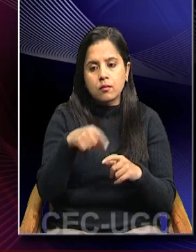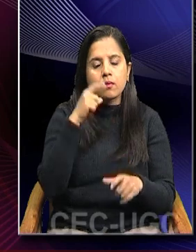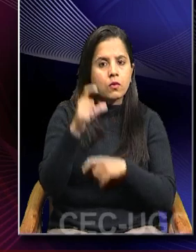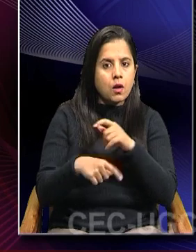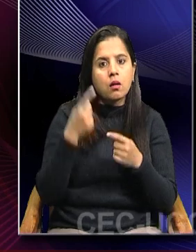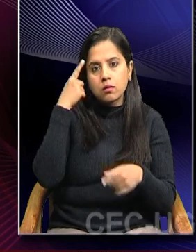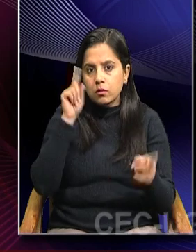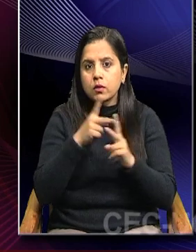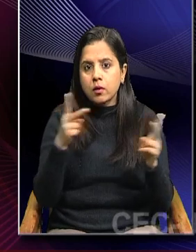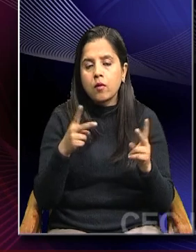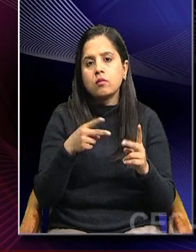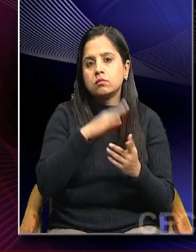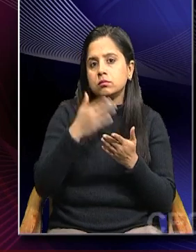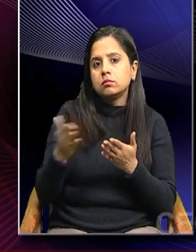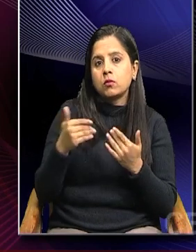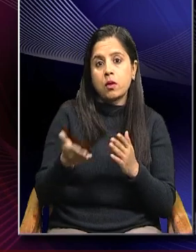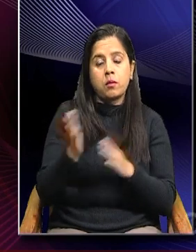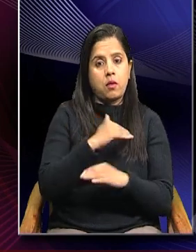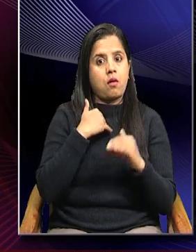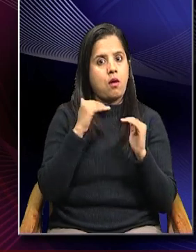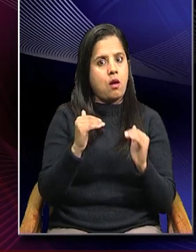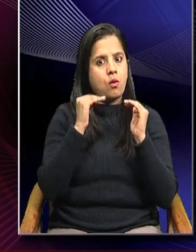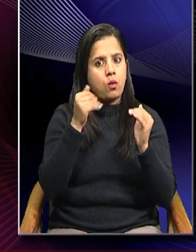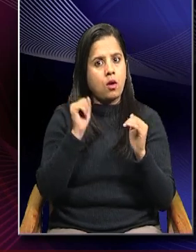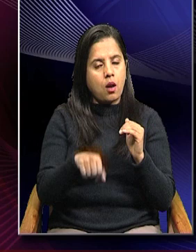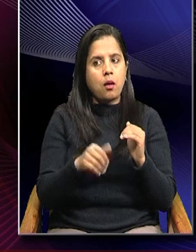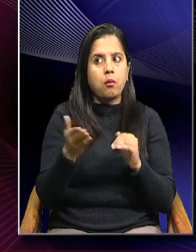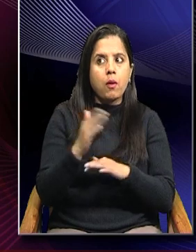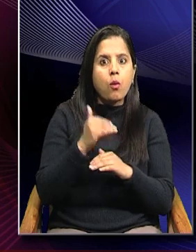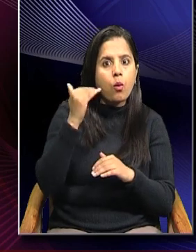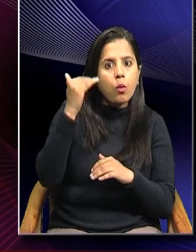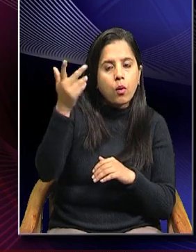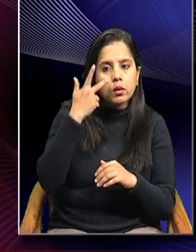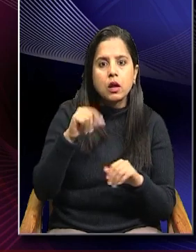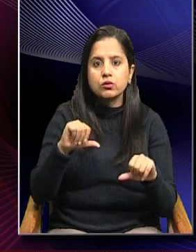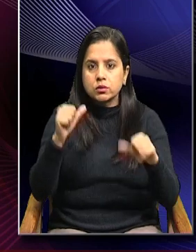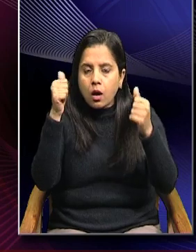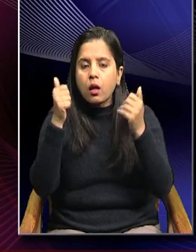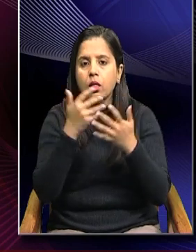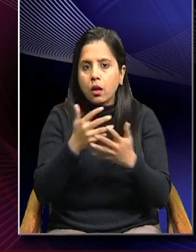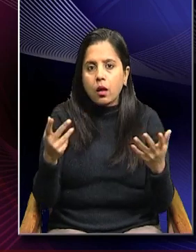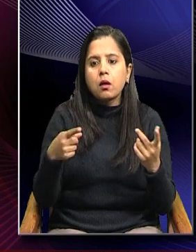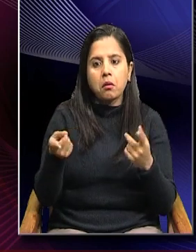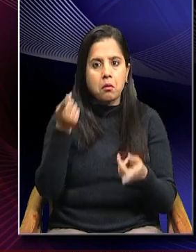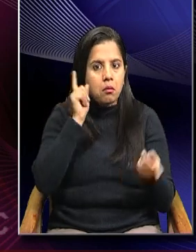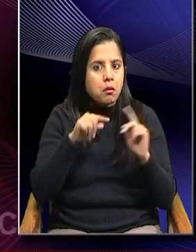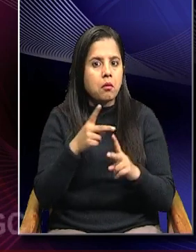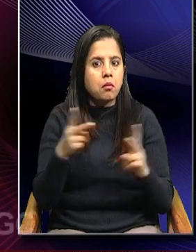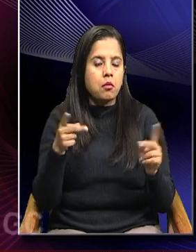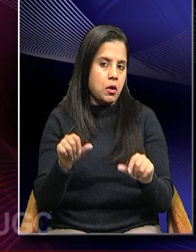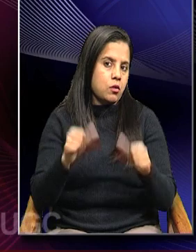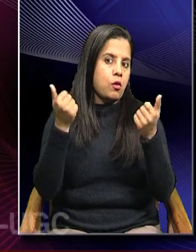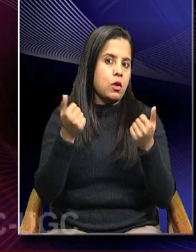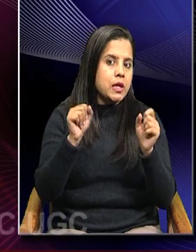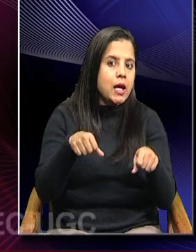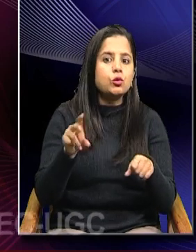strategy. So, well in advance we can go for forecasting our success component, that this strategy will be successful or